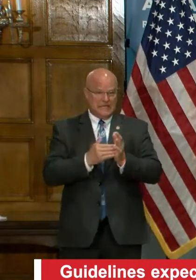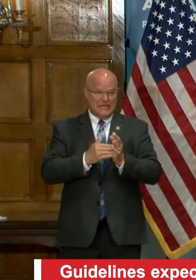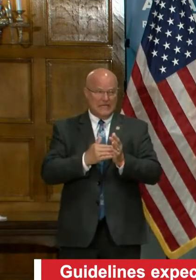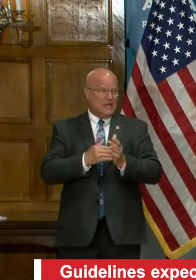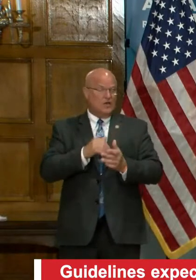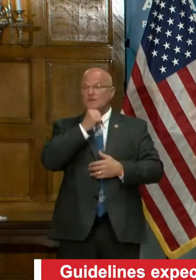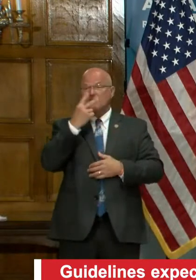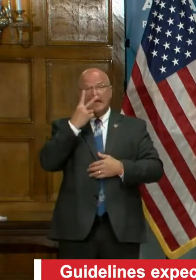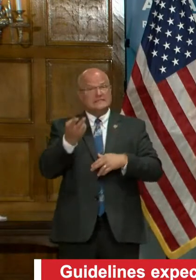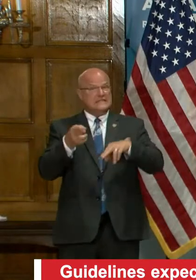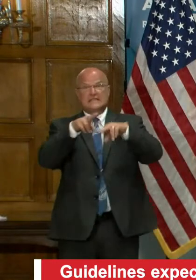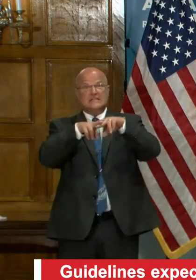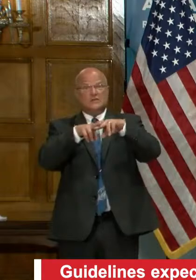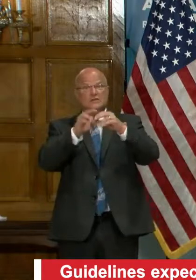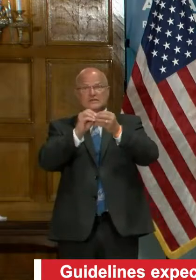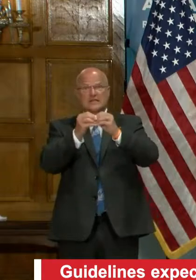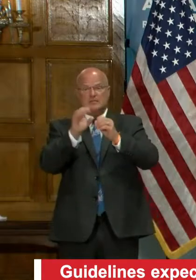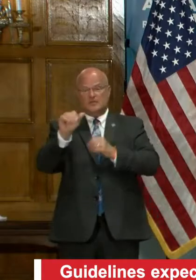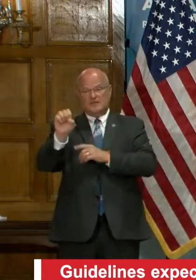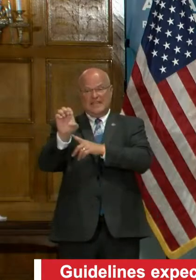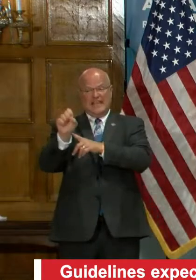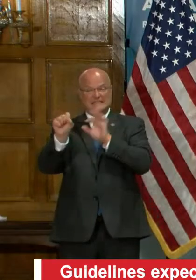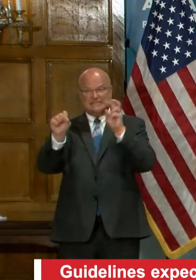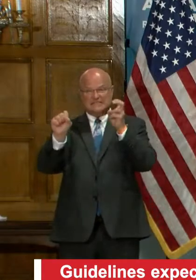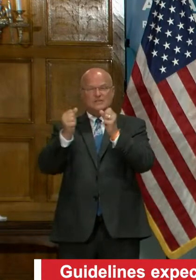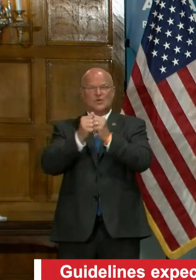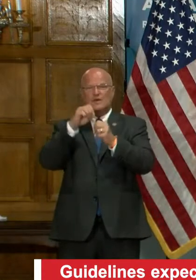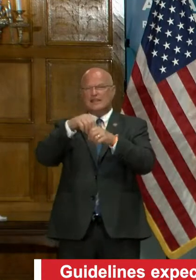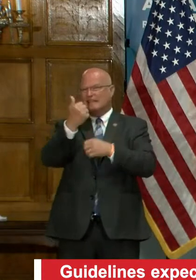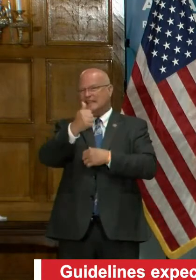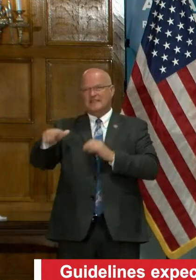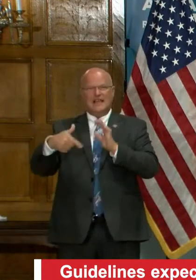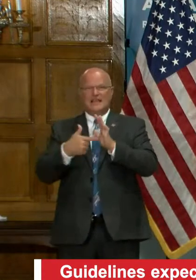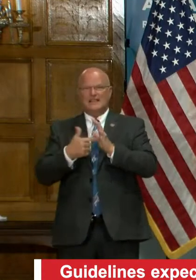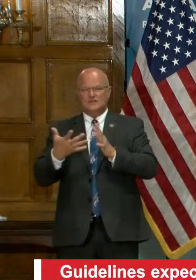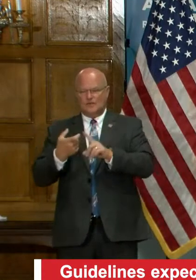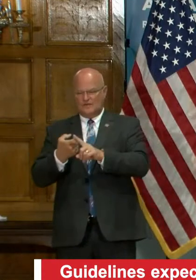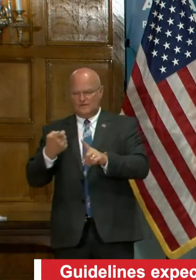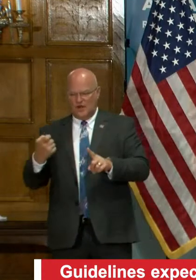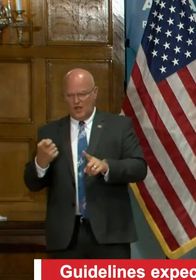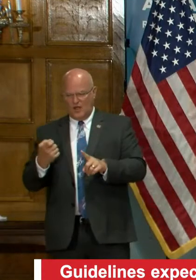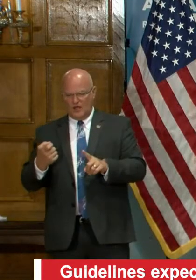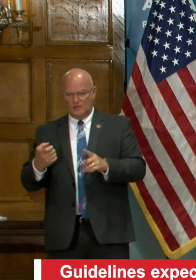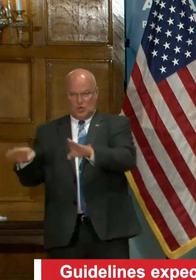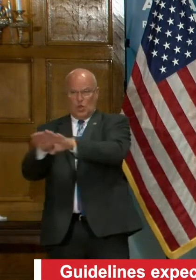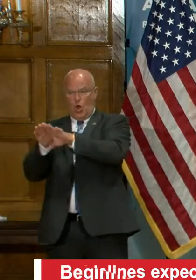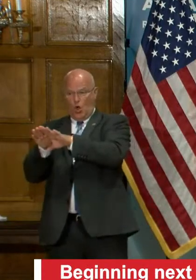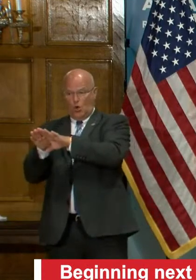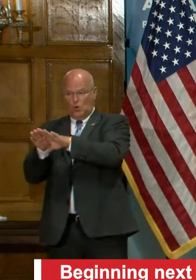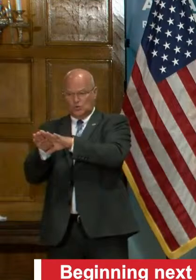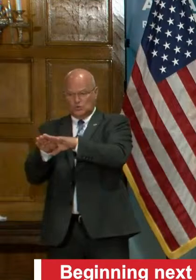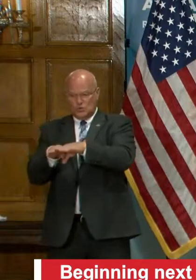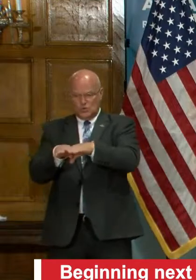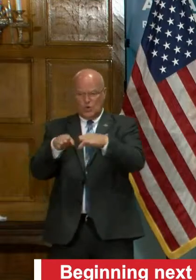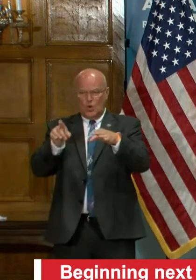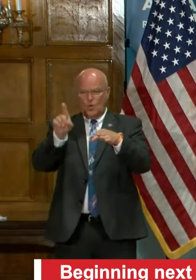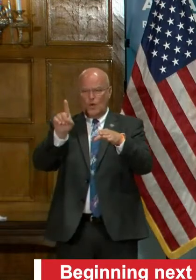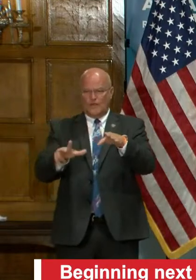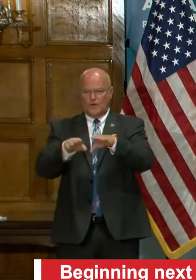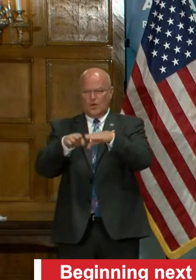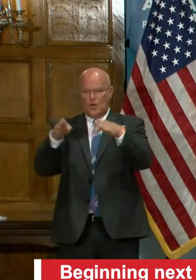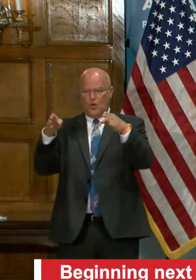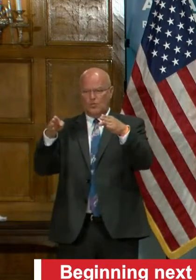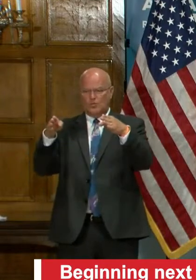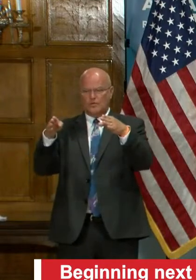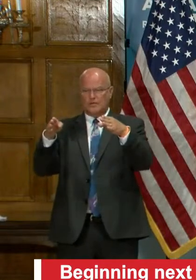have not seen increases in the number of cases with any of these. These went from being closed to being 1/3